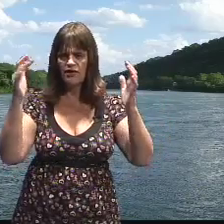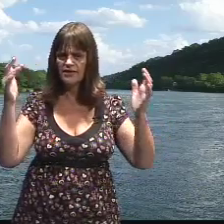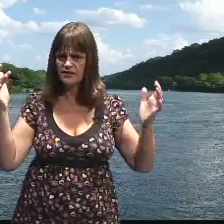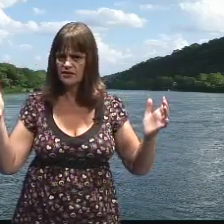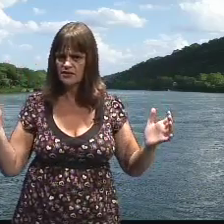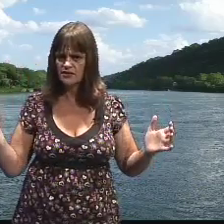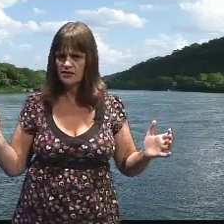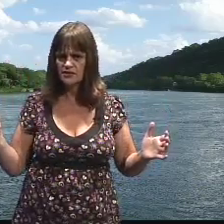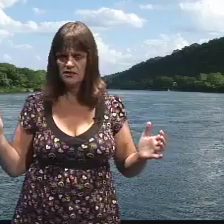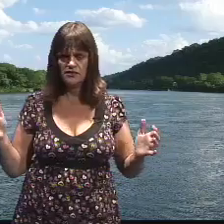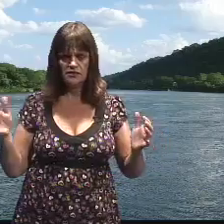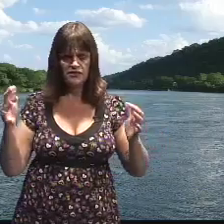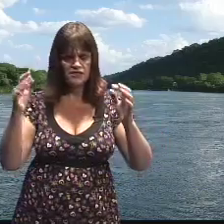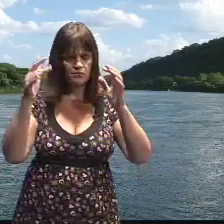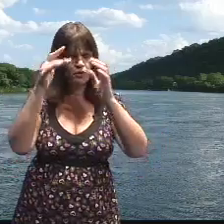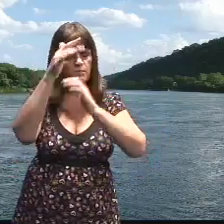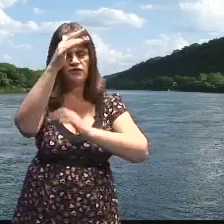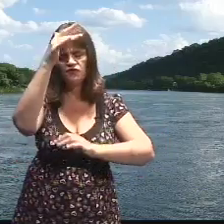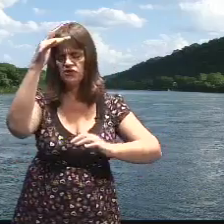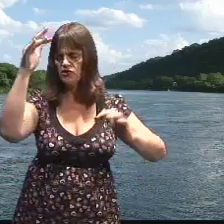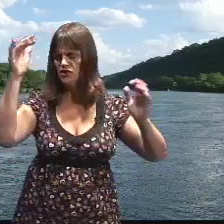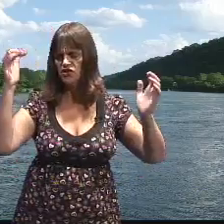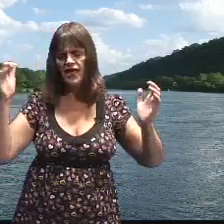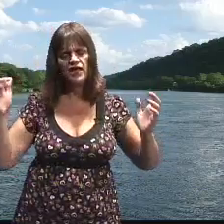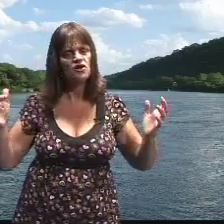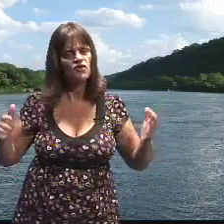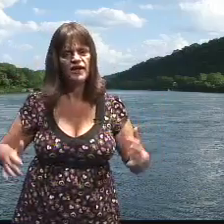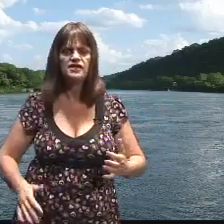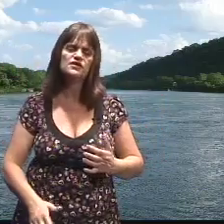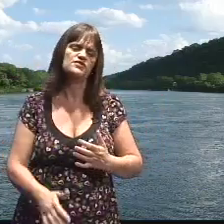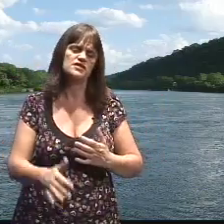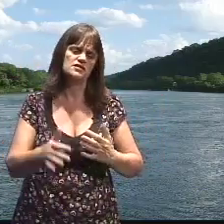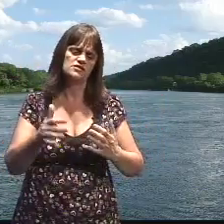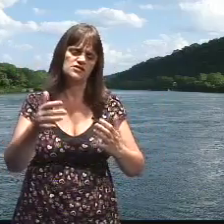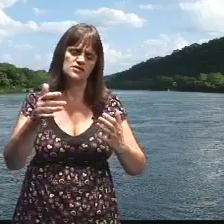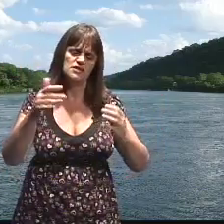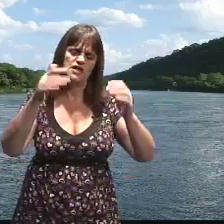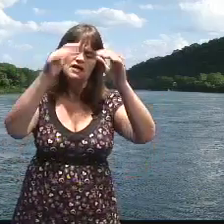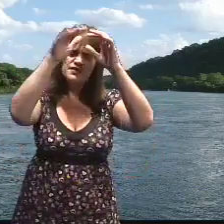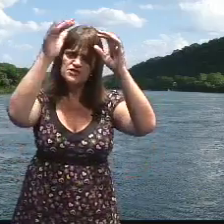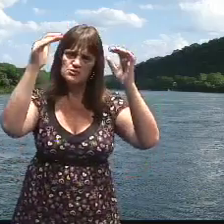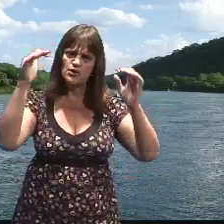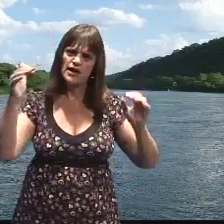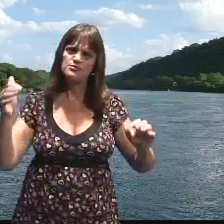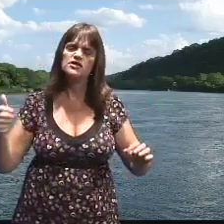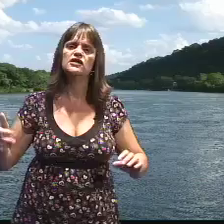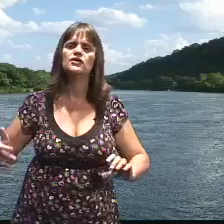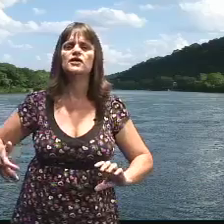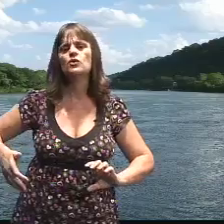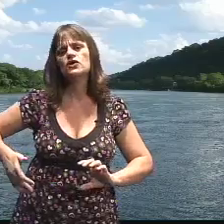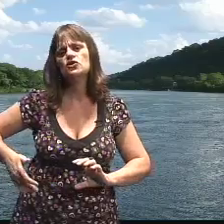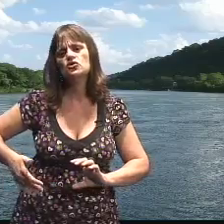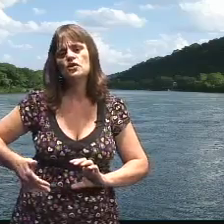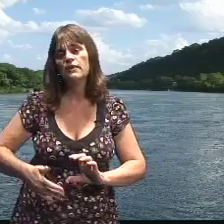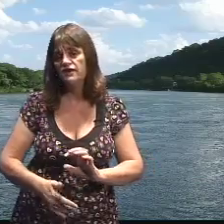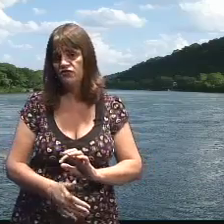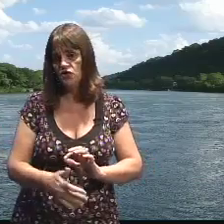regret, disappointment, frustration, anger, any of these, this is perhaps an area where you might